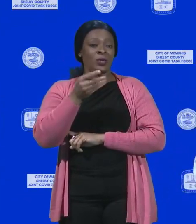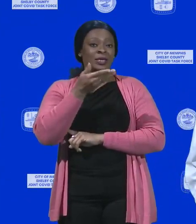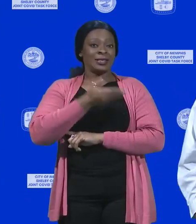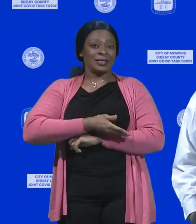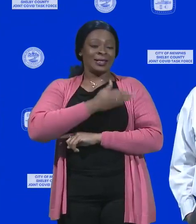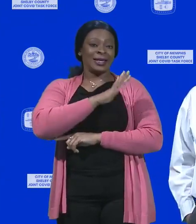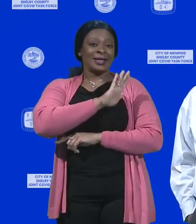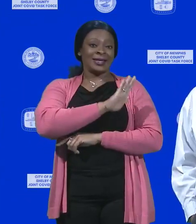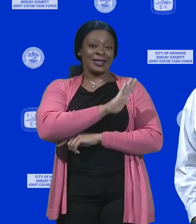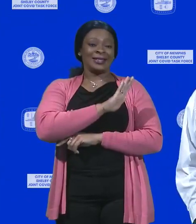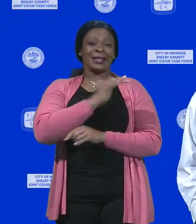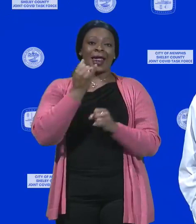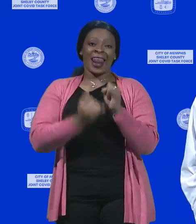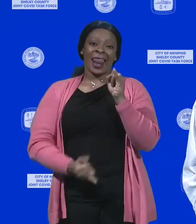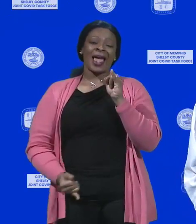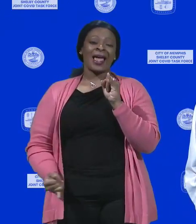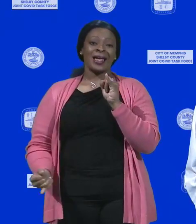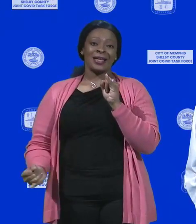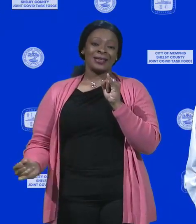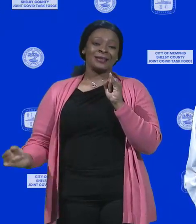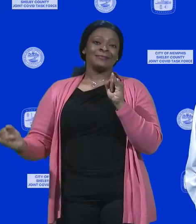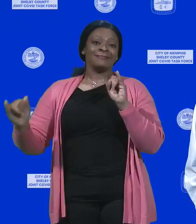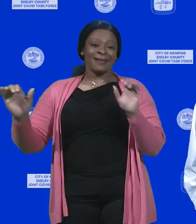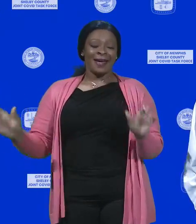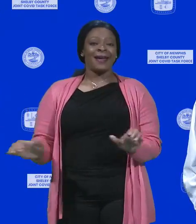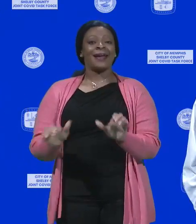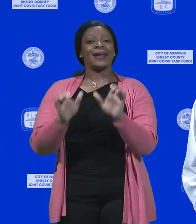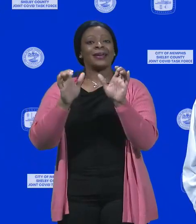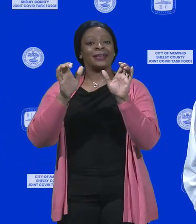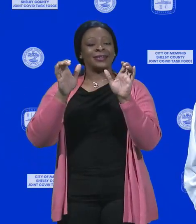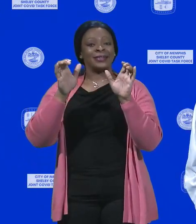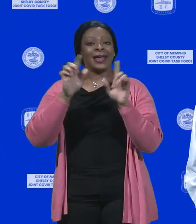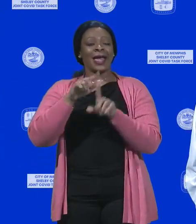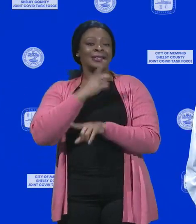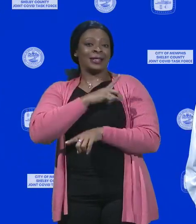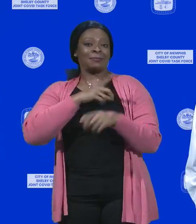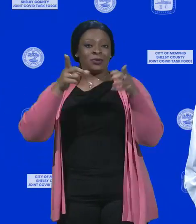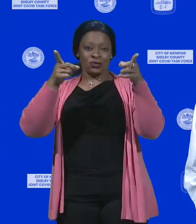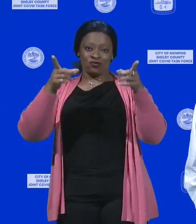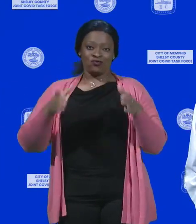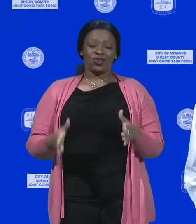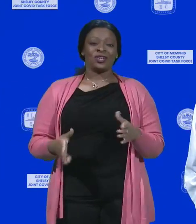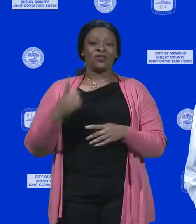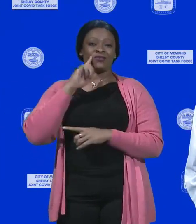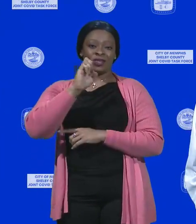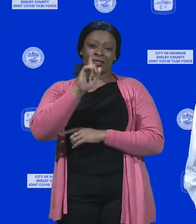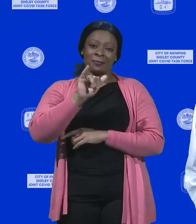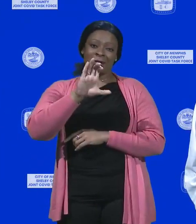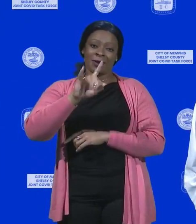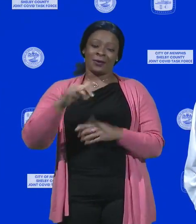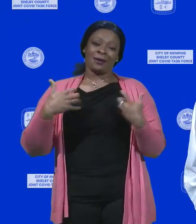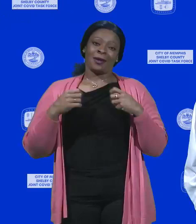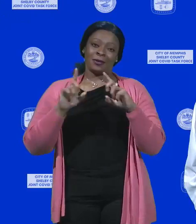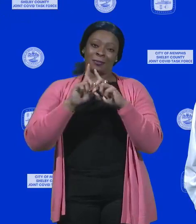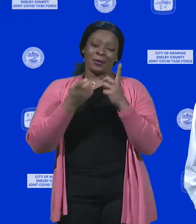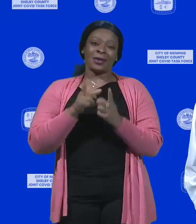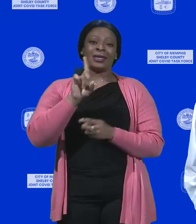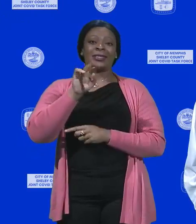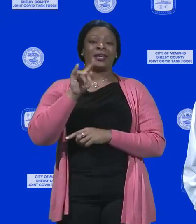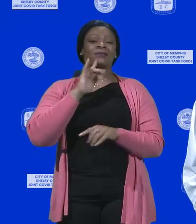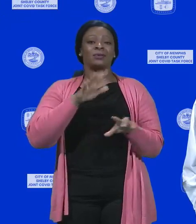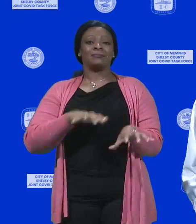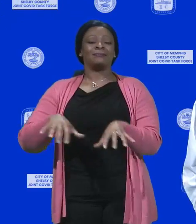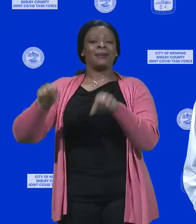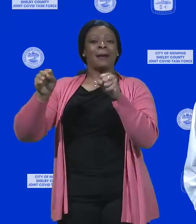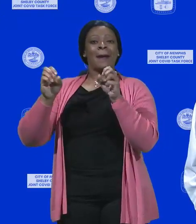is his last act as the Deputy Director of the Shelby County Health Department. David is taking